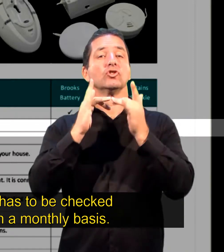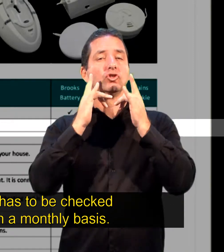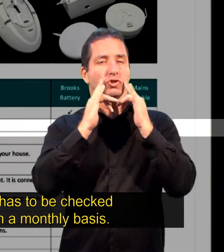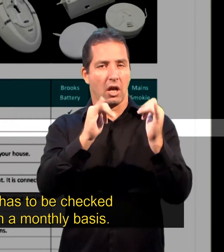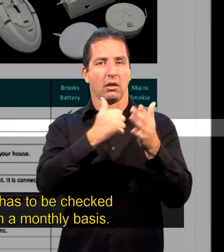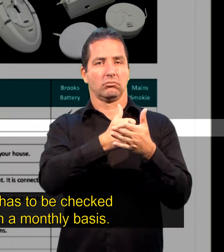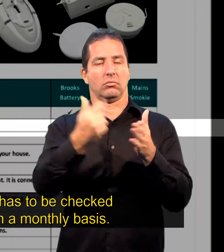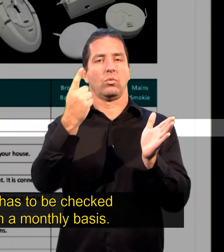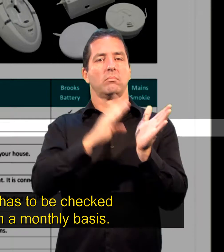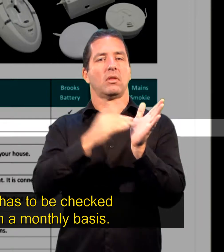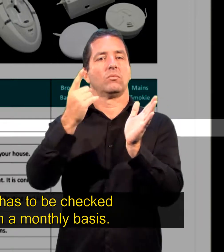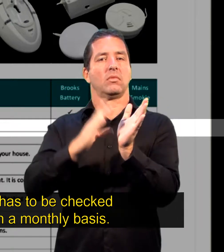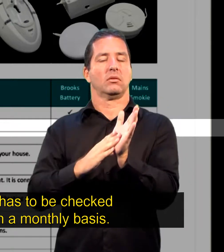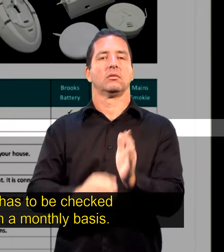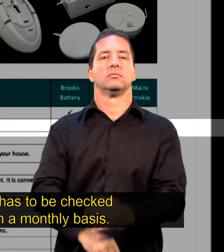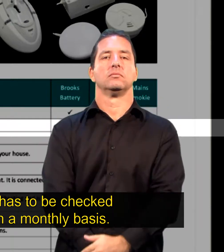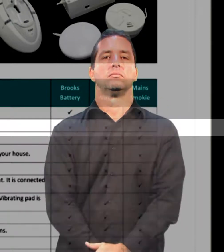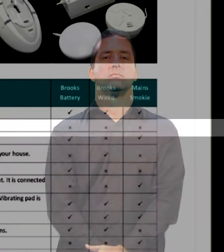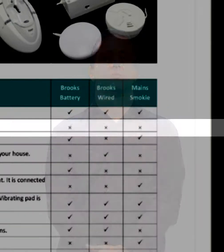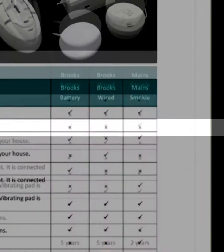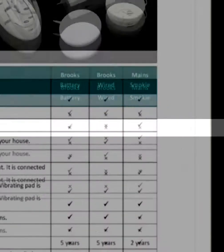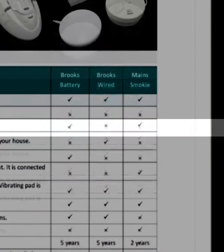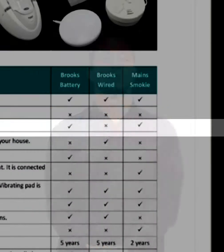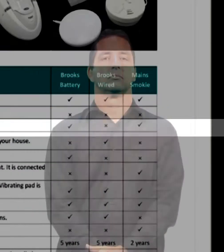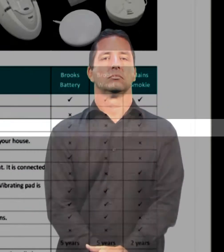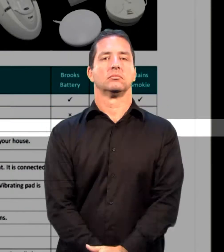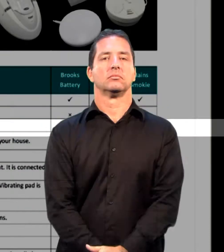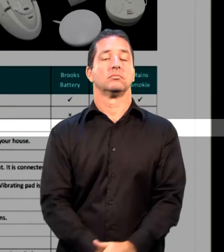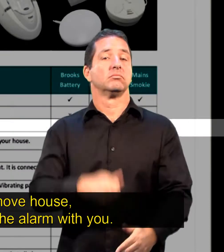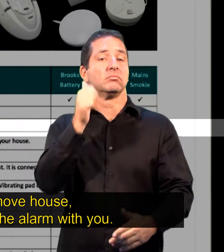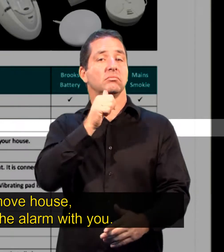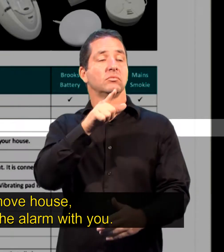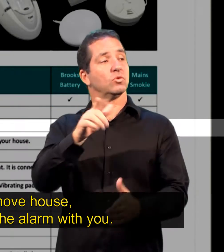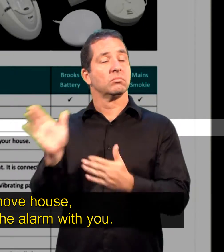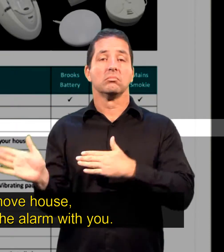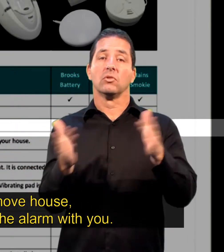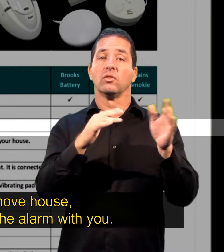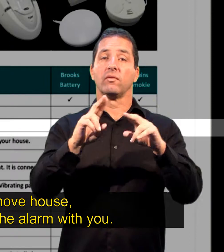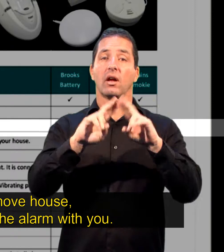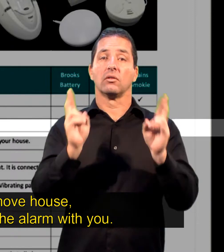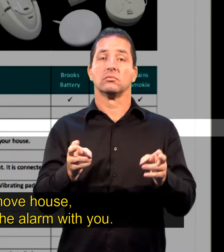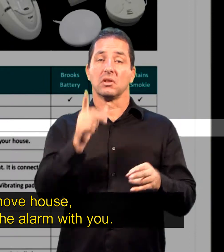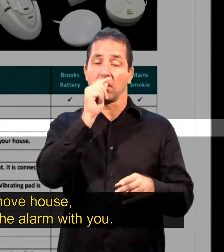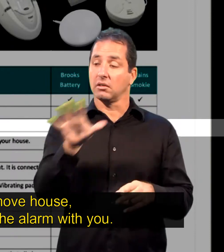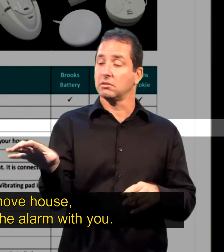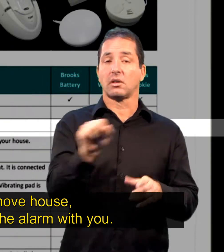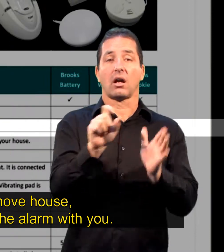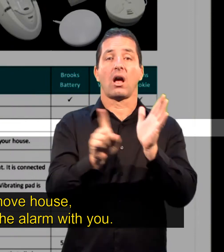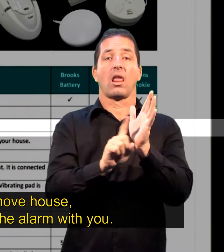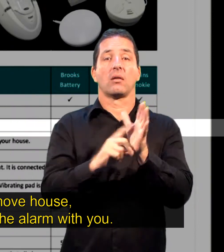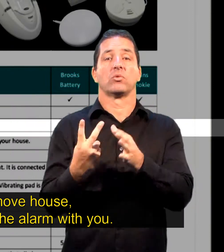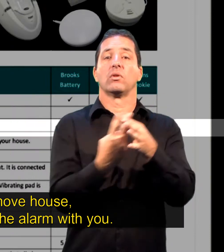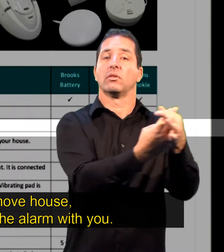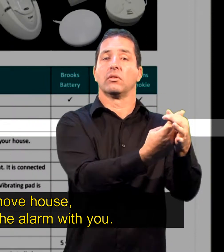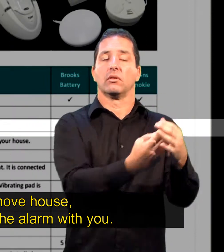monthly basis. If you move house, you can take the alarm with